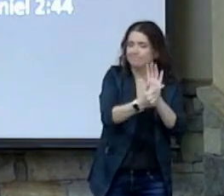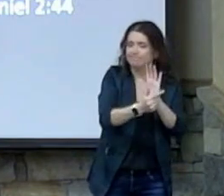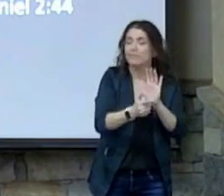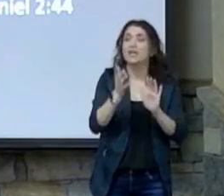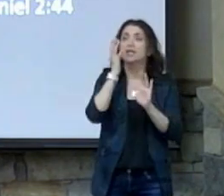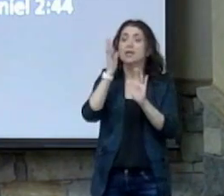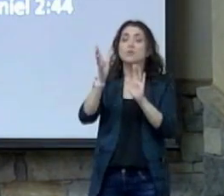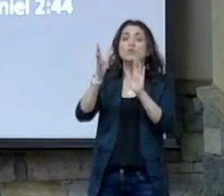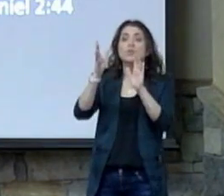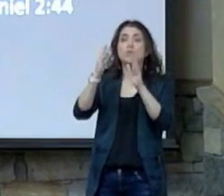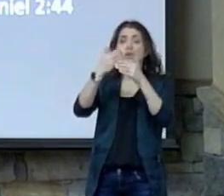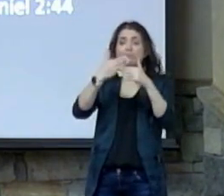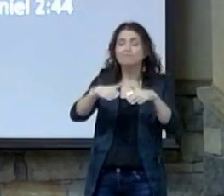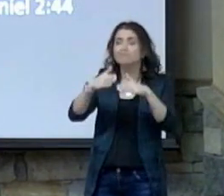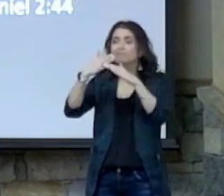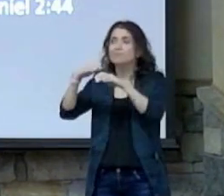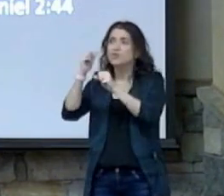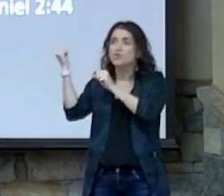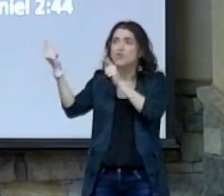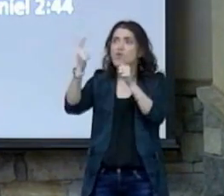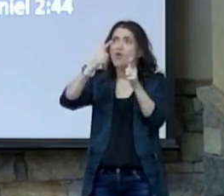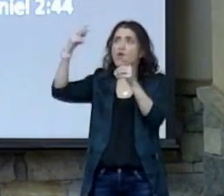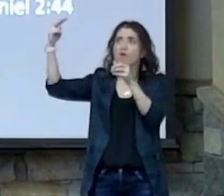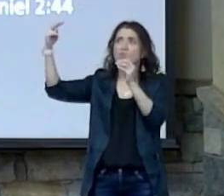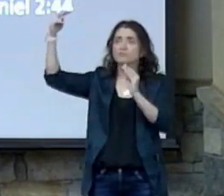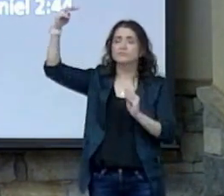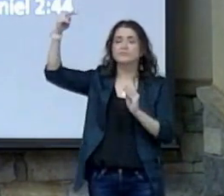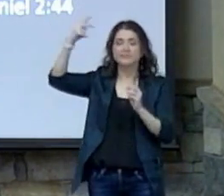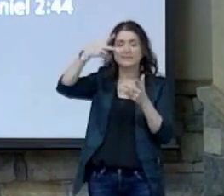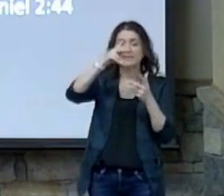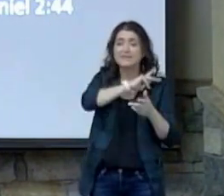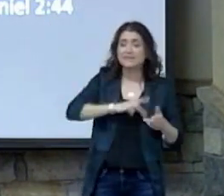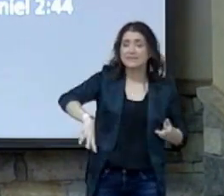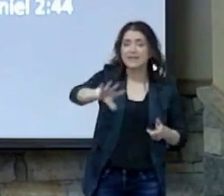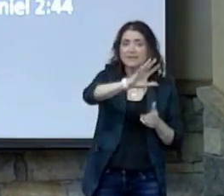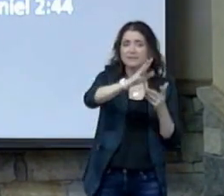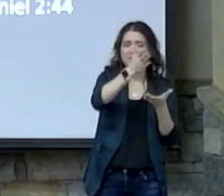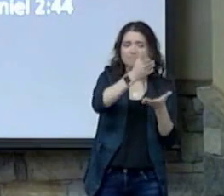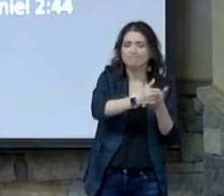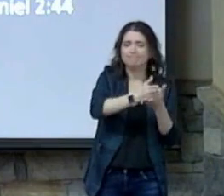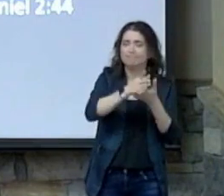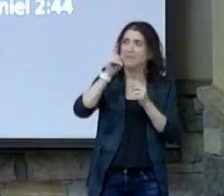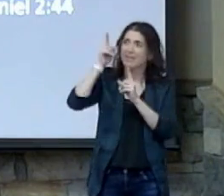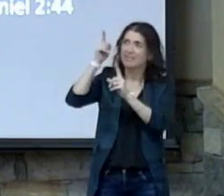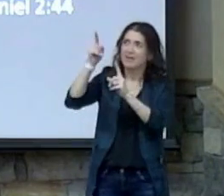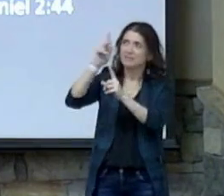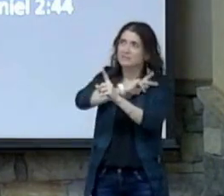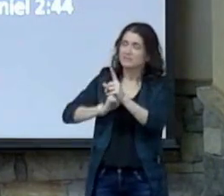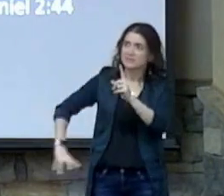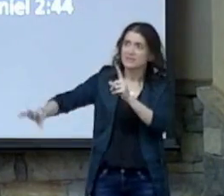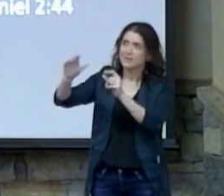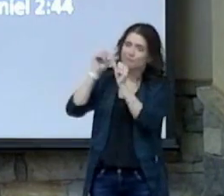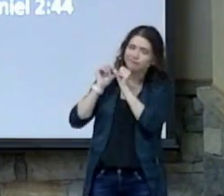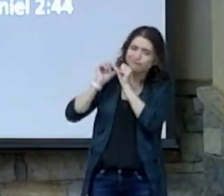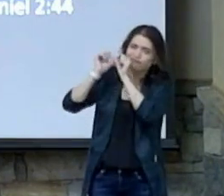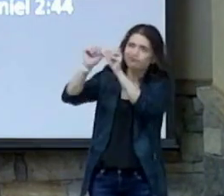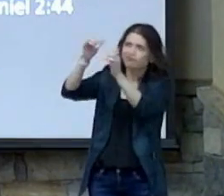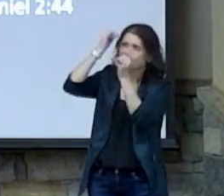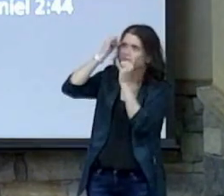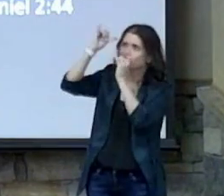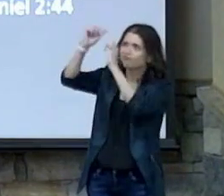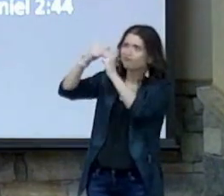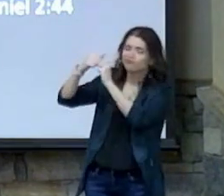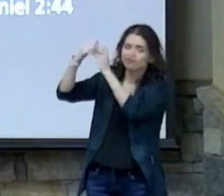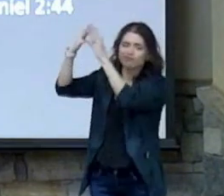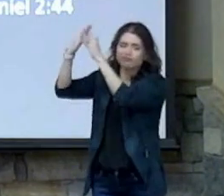pieces all these kingdoms and bring them to an end, and it shall stand forever. You see, this vision,